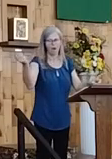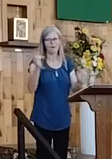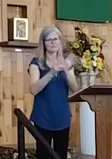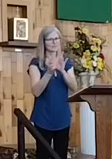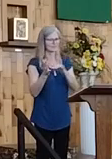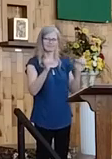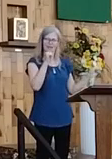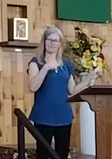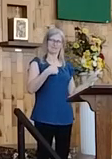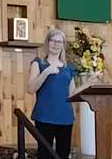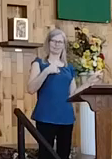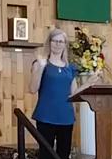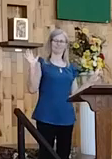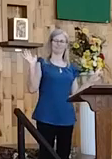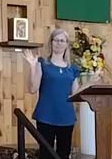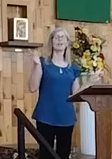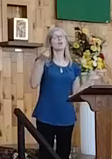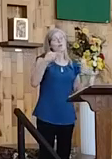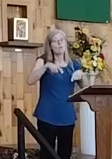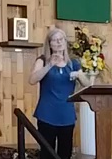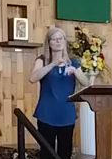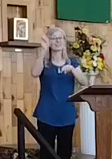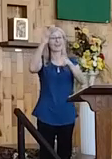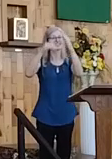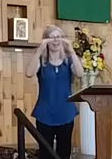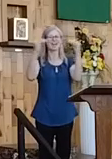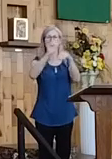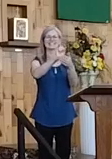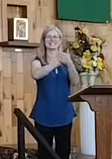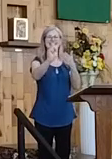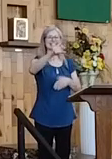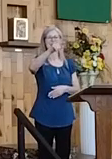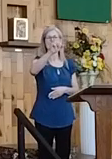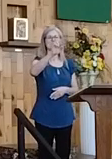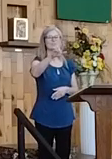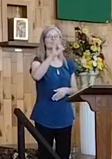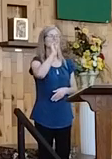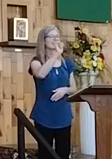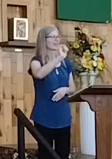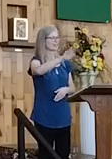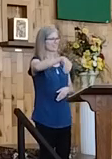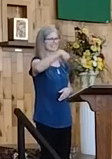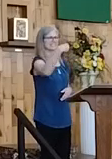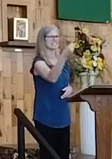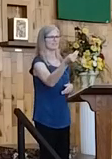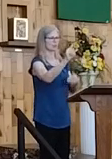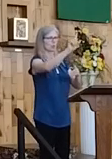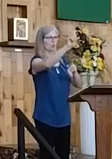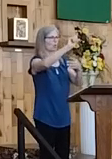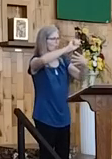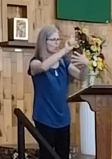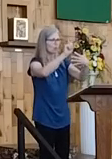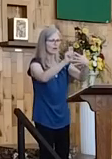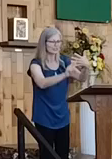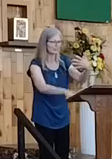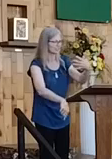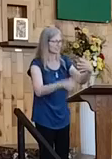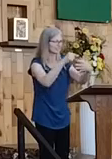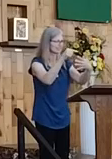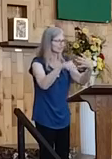not mine. When you get to heaven, St. Peter is not going to hand you a series of questions about, do you believe in